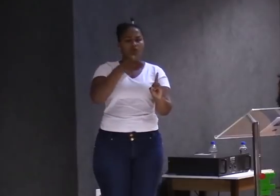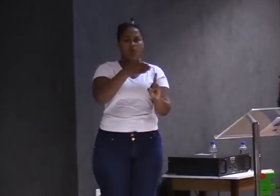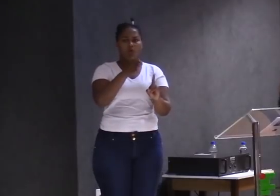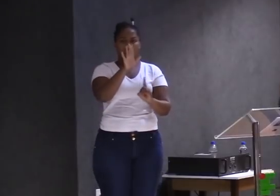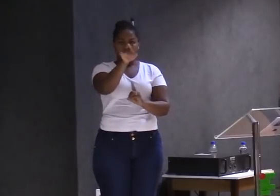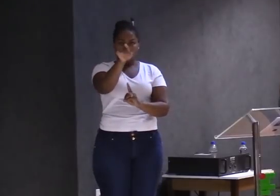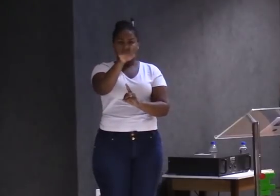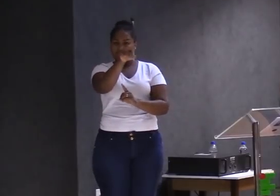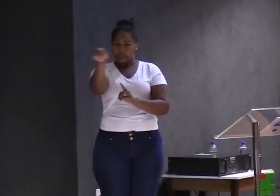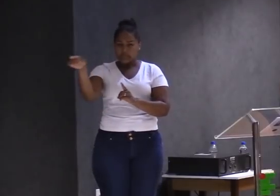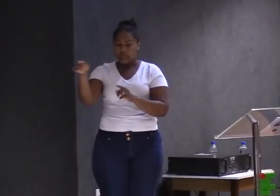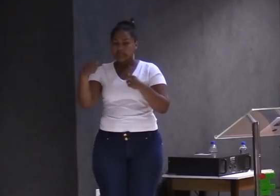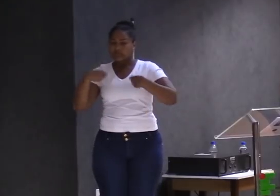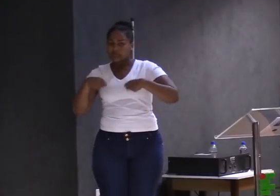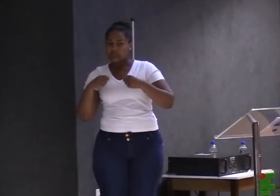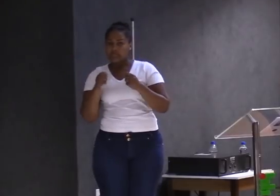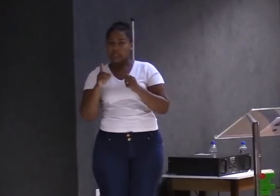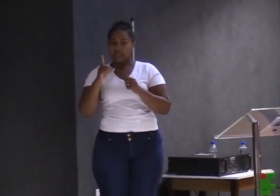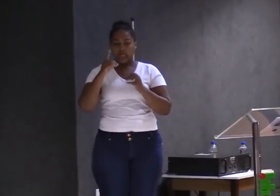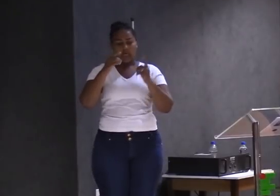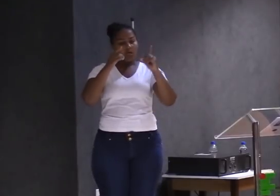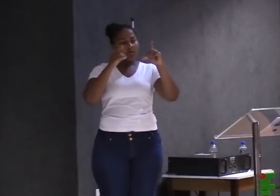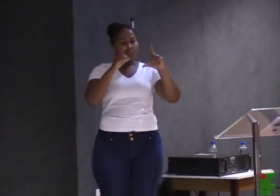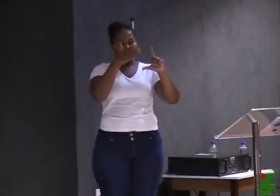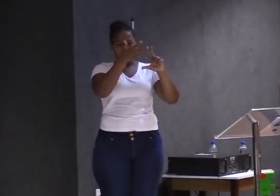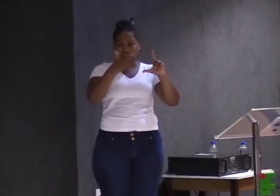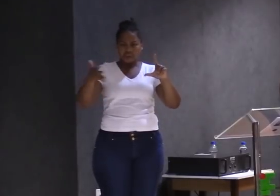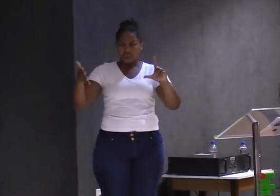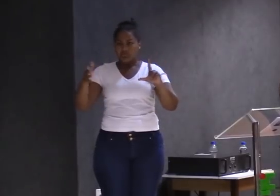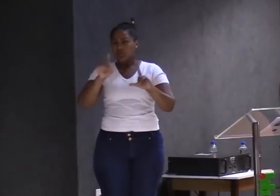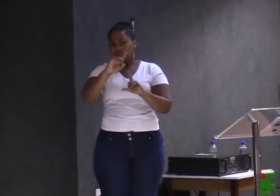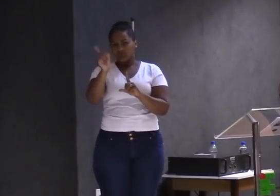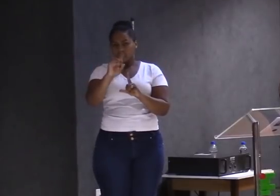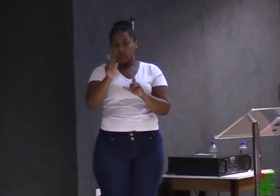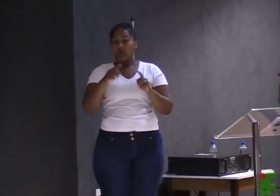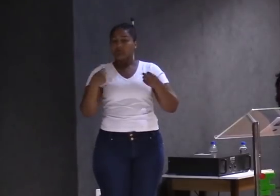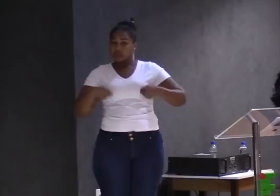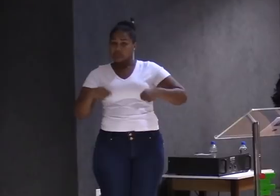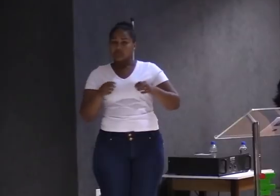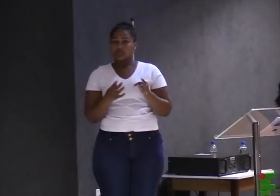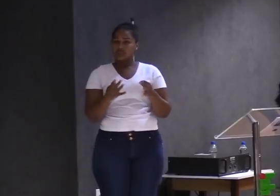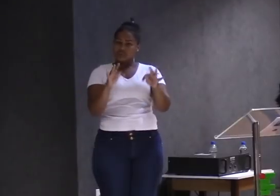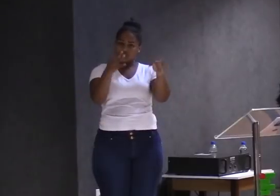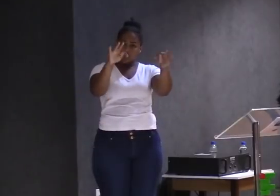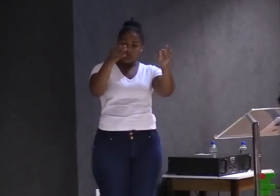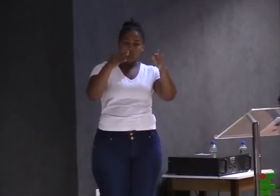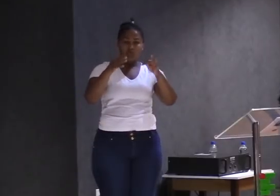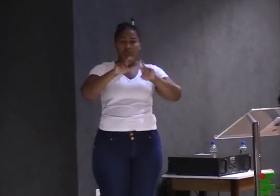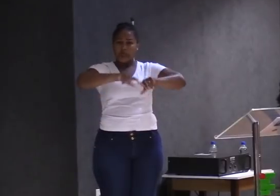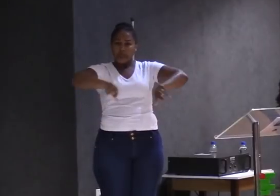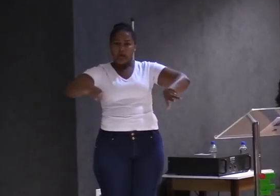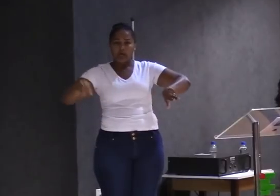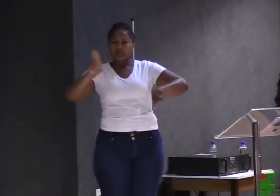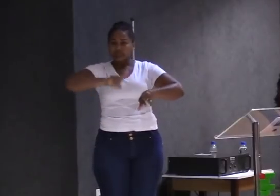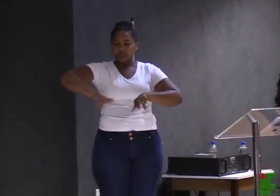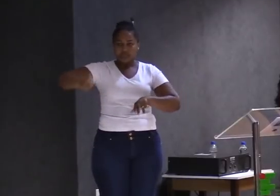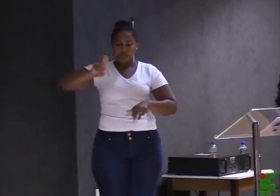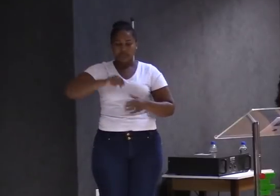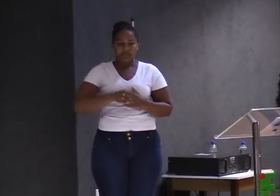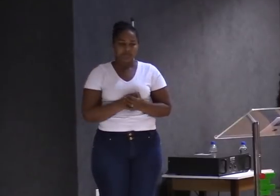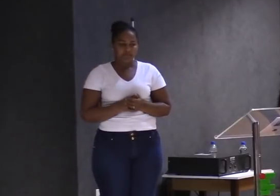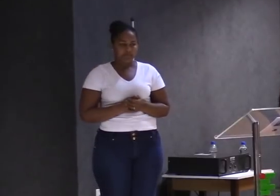de digitalização, não é apenas o uso pelo uso da tecnologia. So we have to think